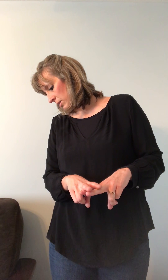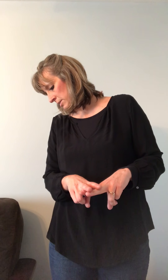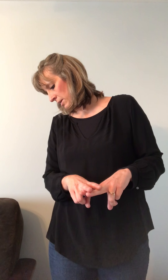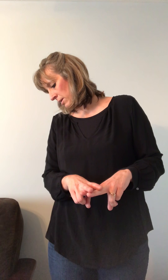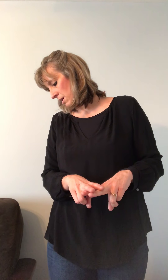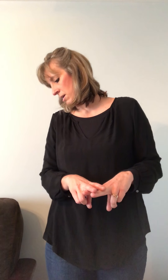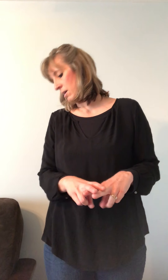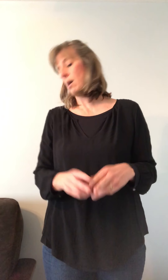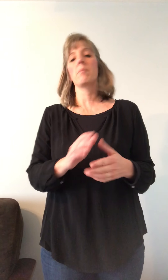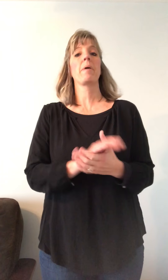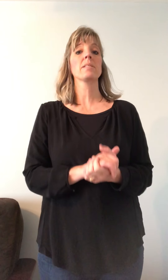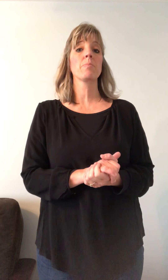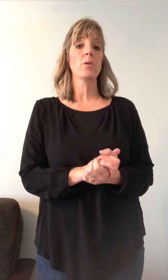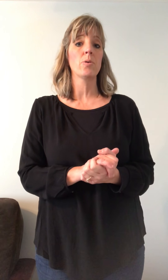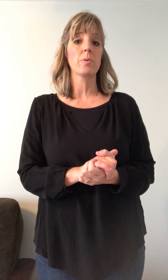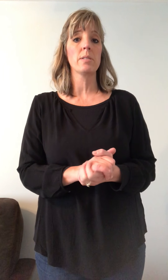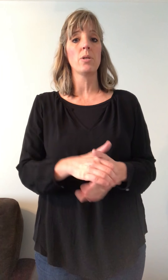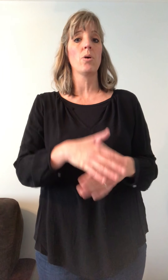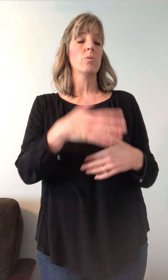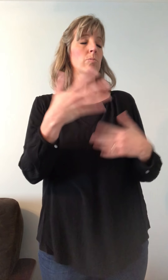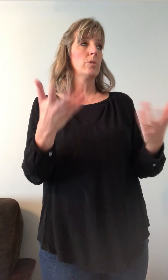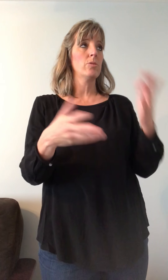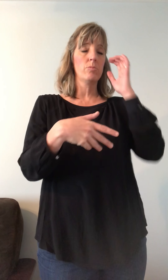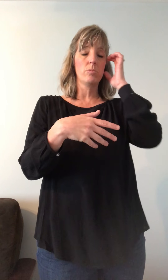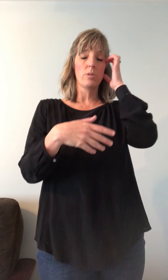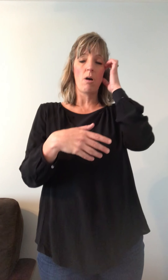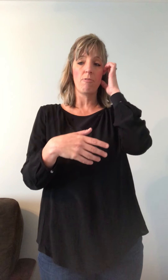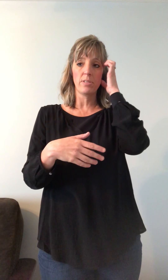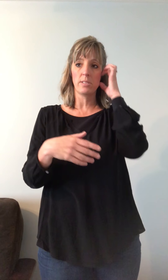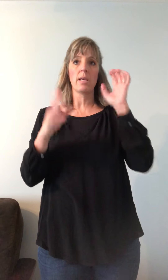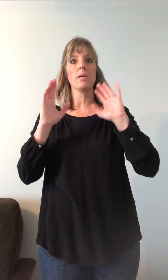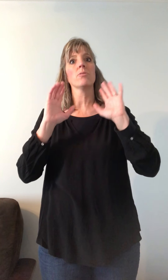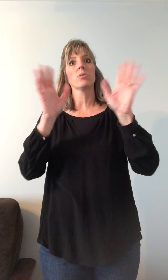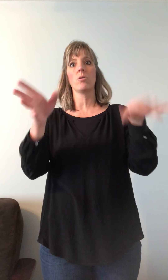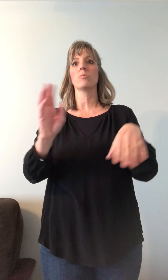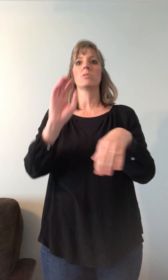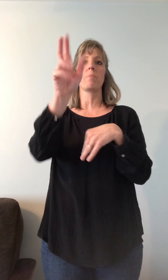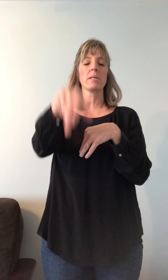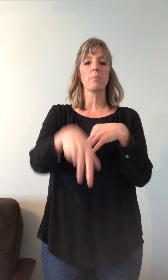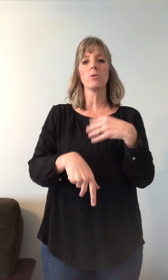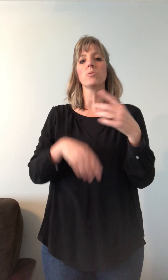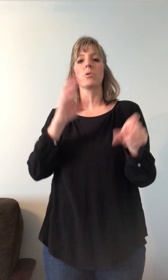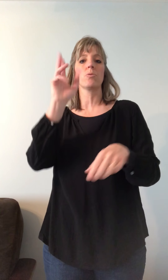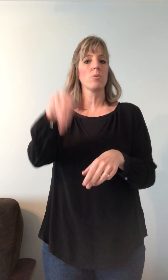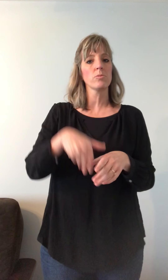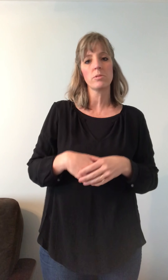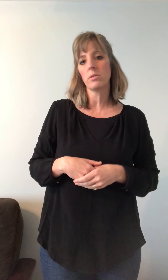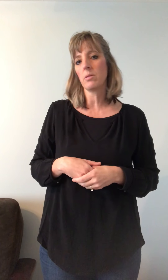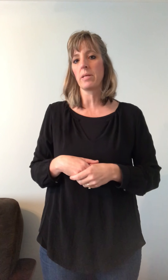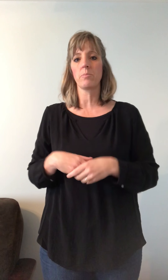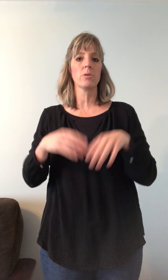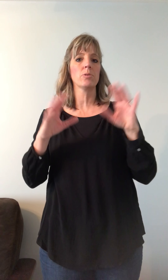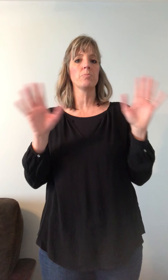Let's see. Basketball hoop, because I know you often say, go to the basketball hoop, go throws in the basketball hoop,